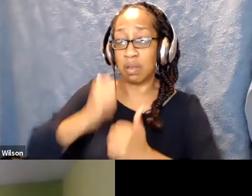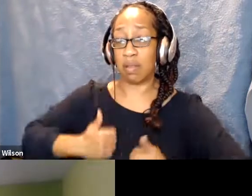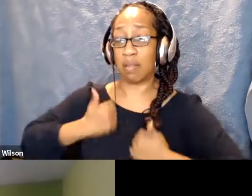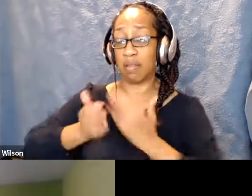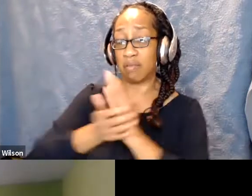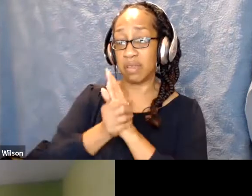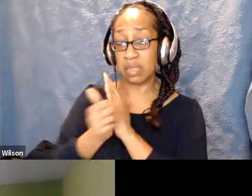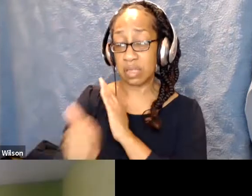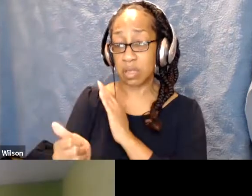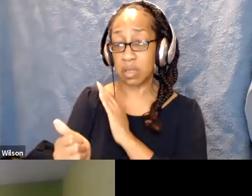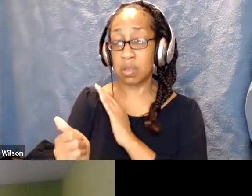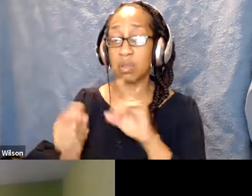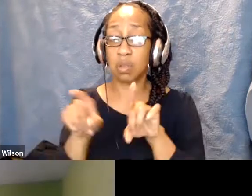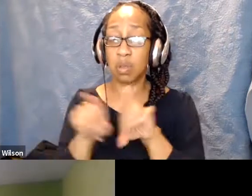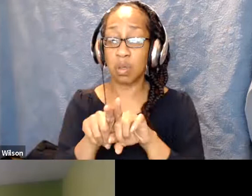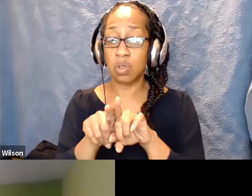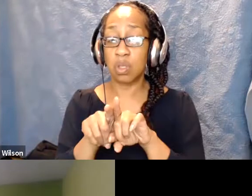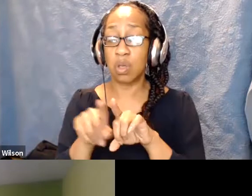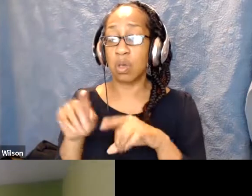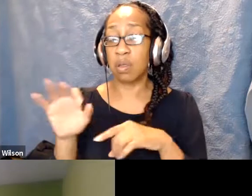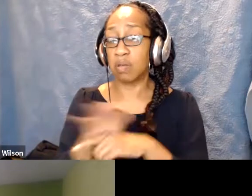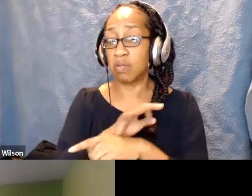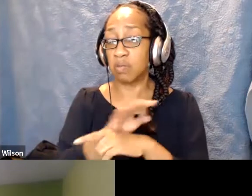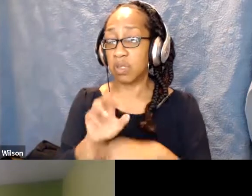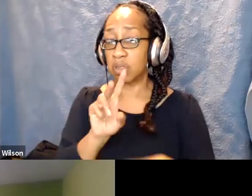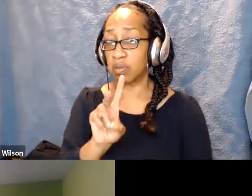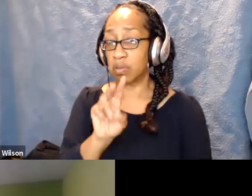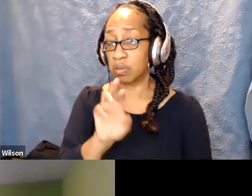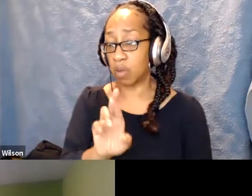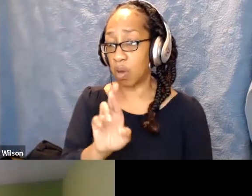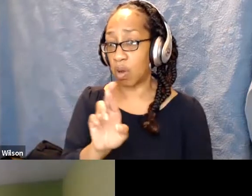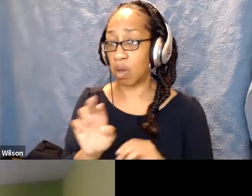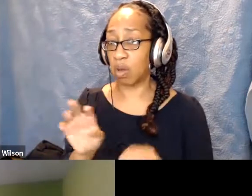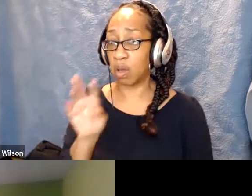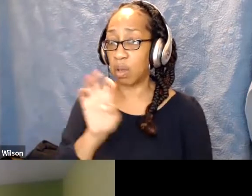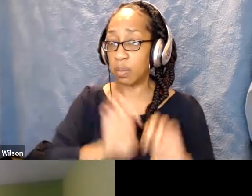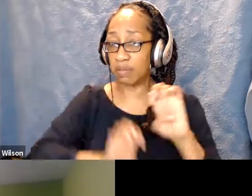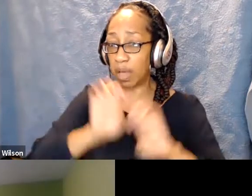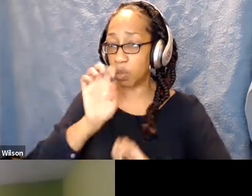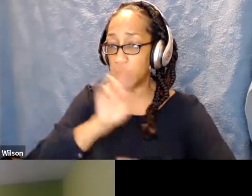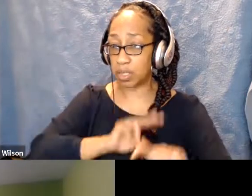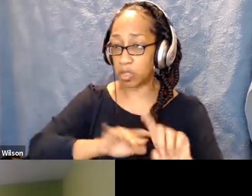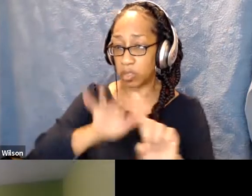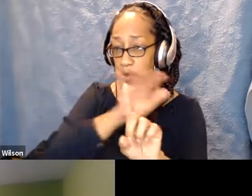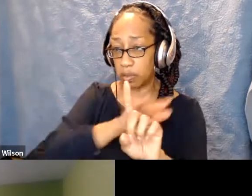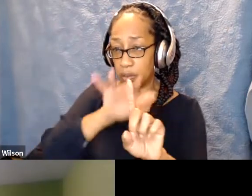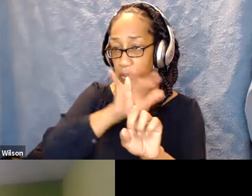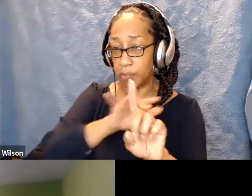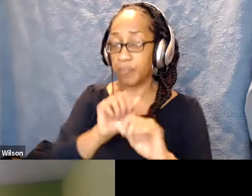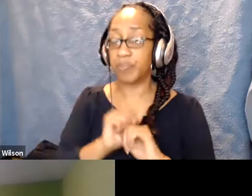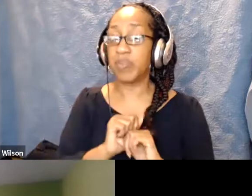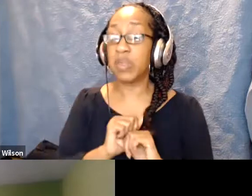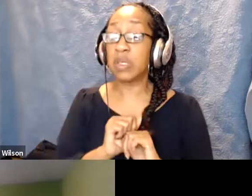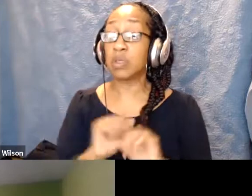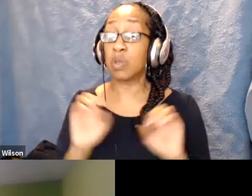of functional vocational evaluation. And so, like Carol explained, the opportunities are